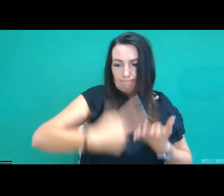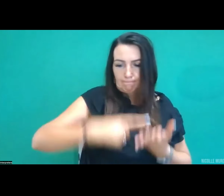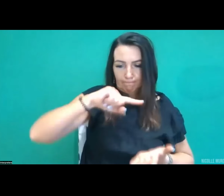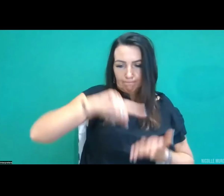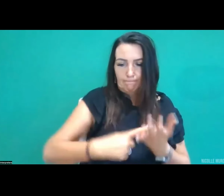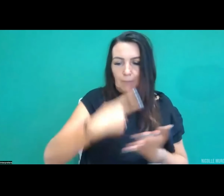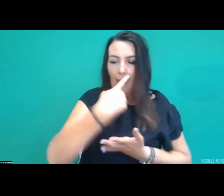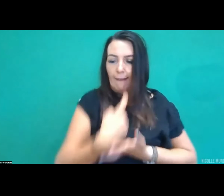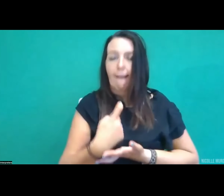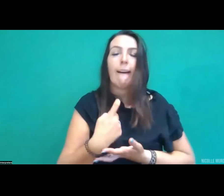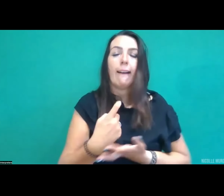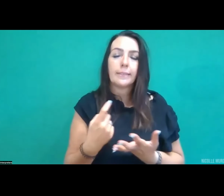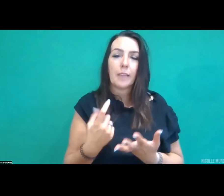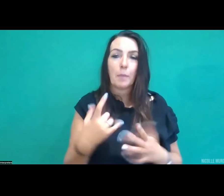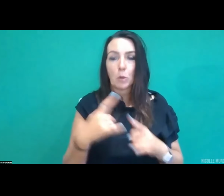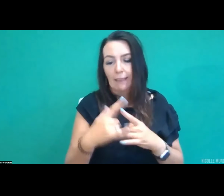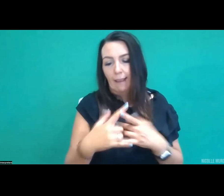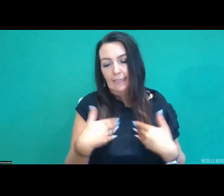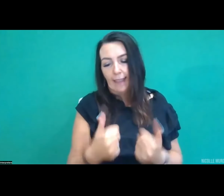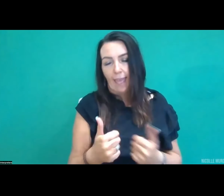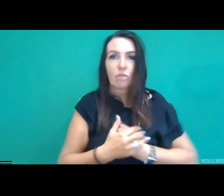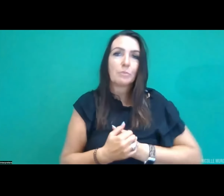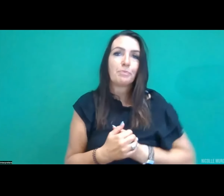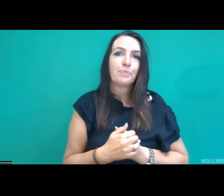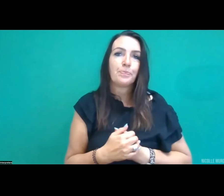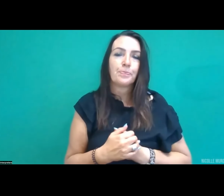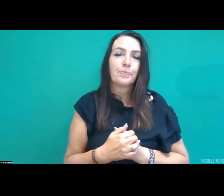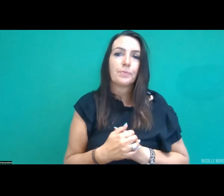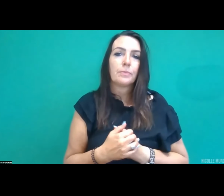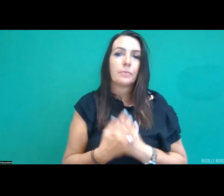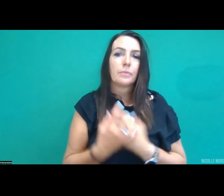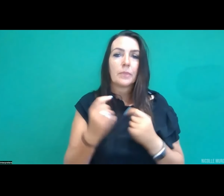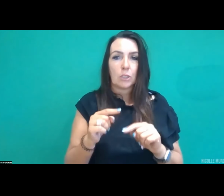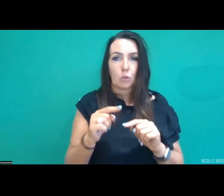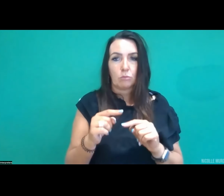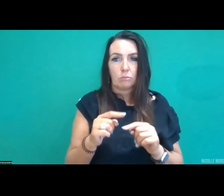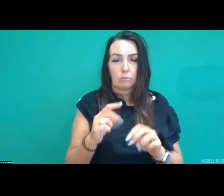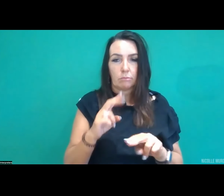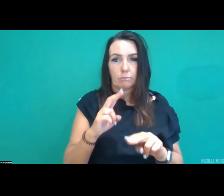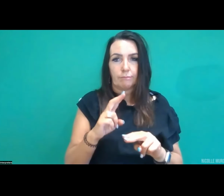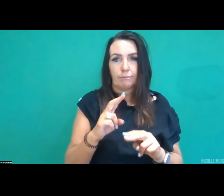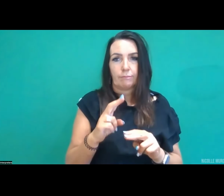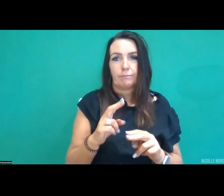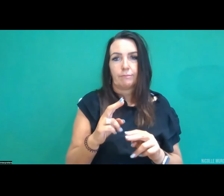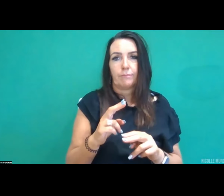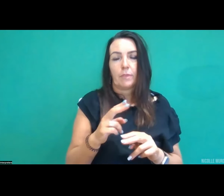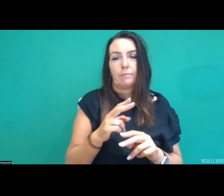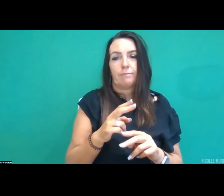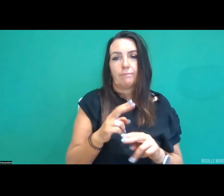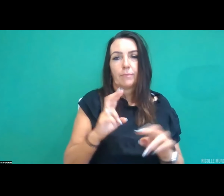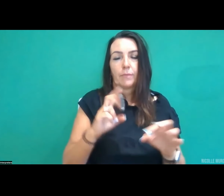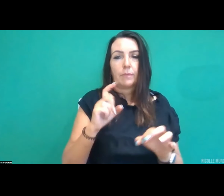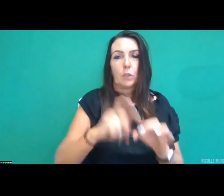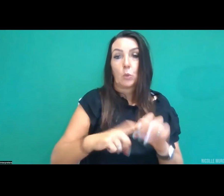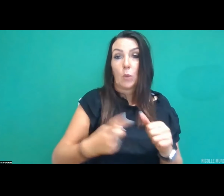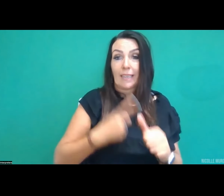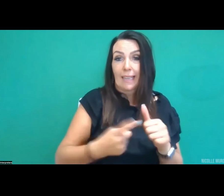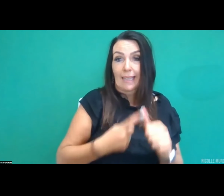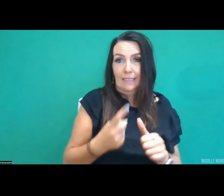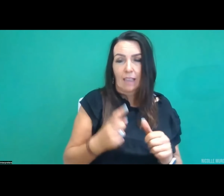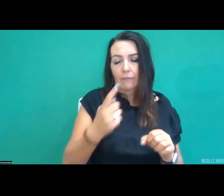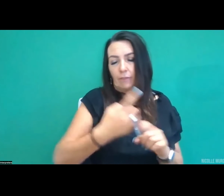and their health at the moment. So these FAQs can be found on websites that include Terrance Higgins Trust, LGBT Health,